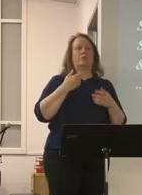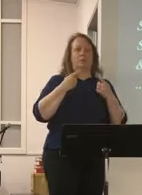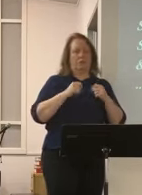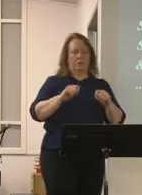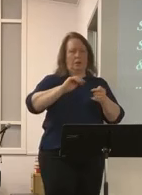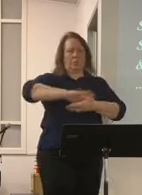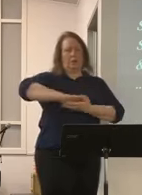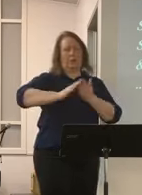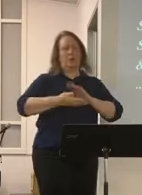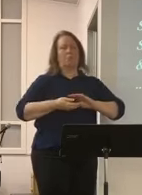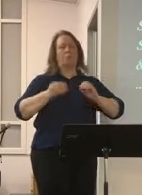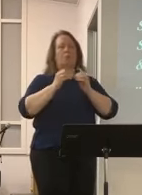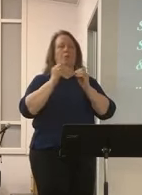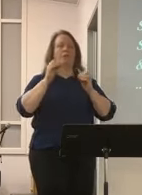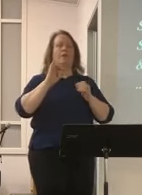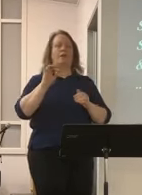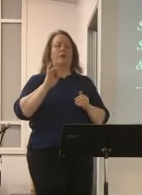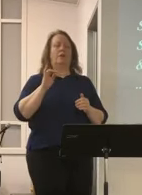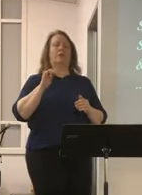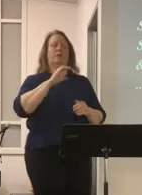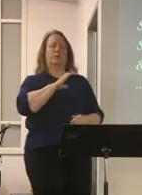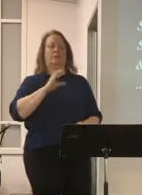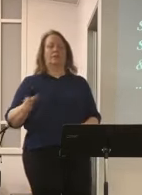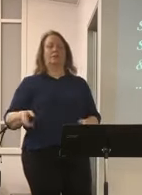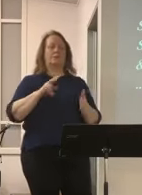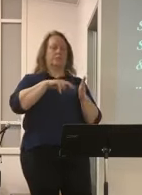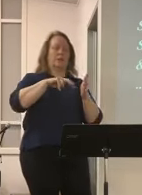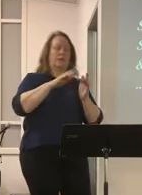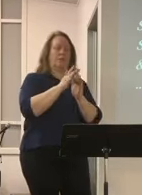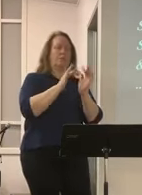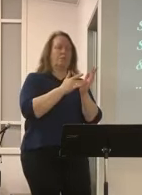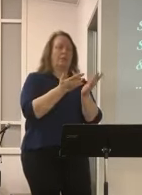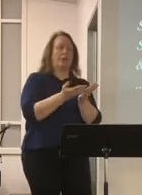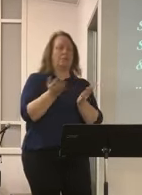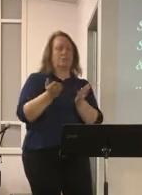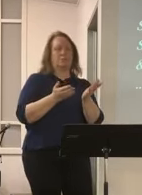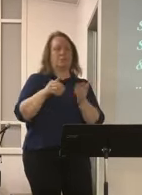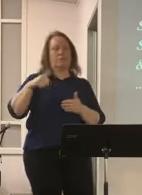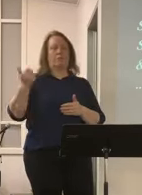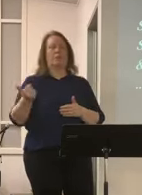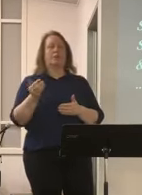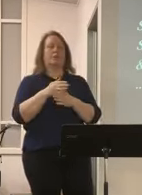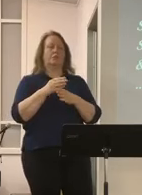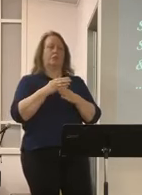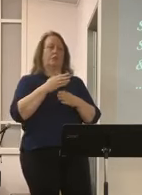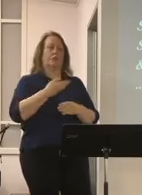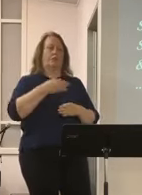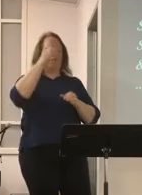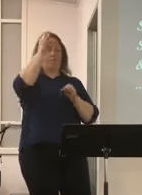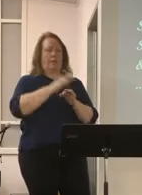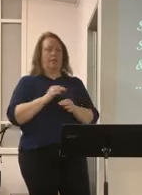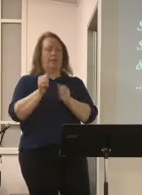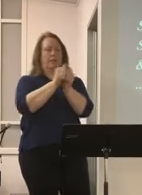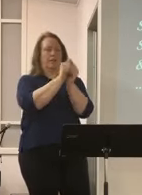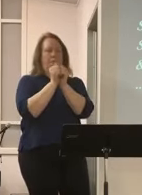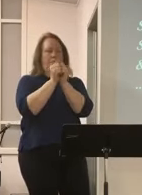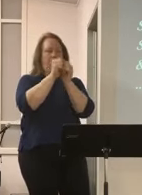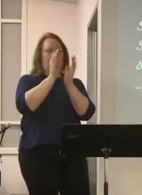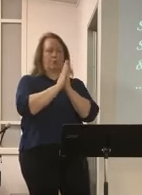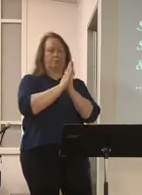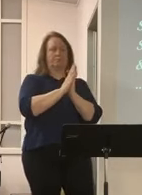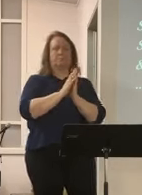like Christ, as we say it with me, study the Bible, serve others, and share our faith together. Let's